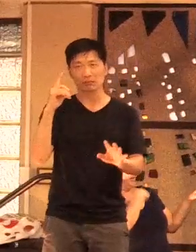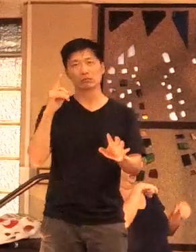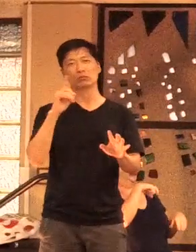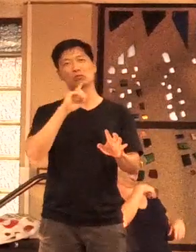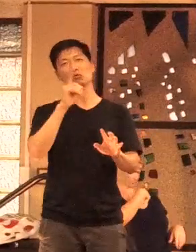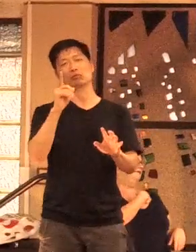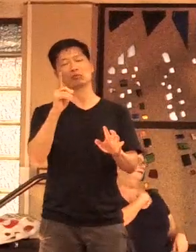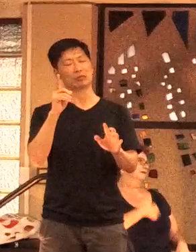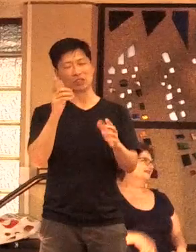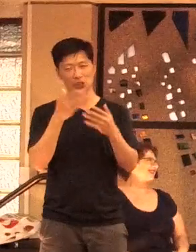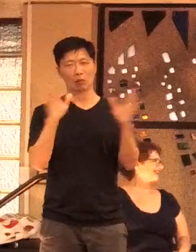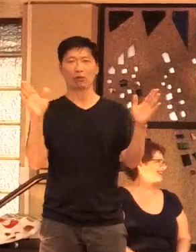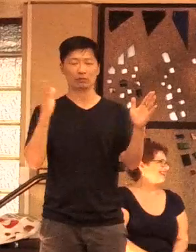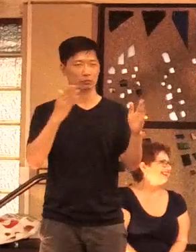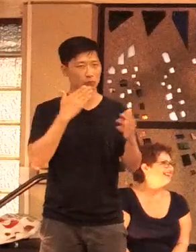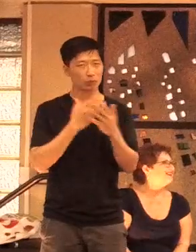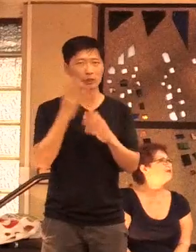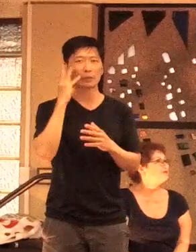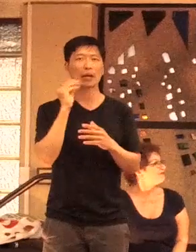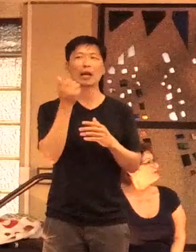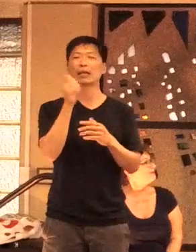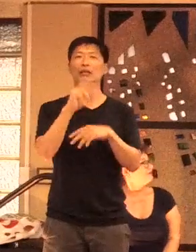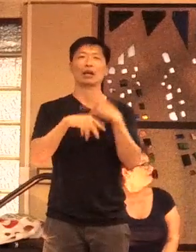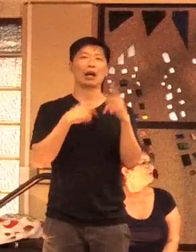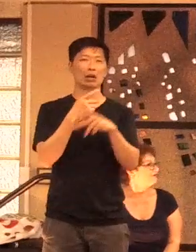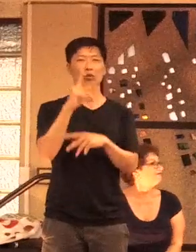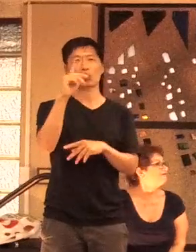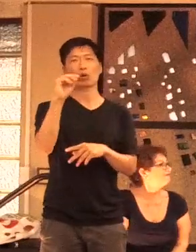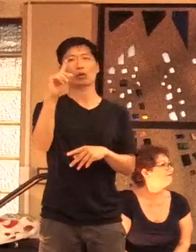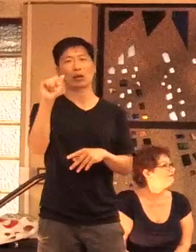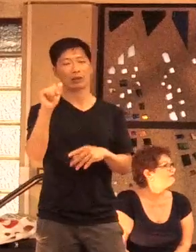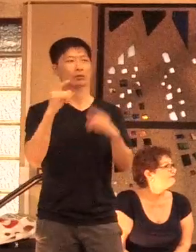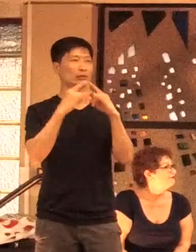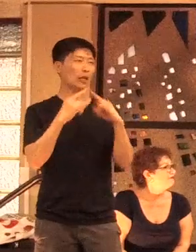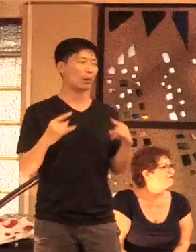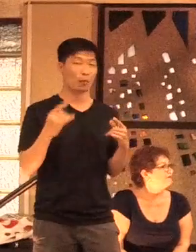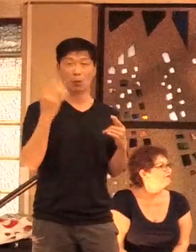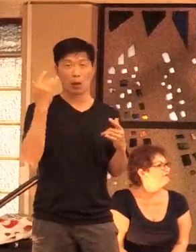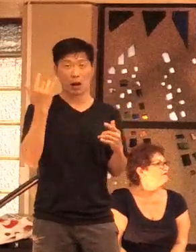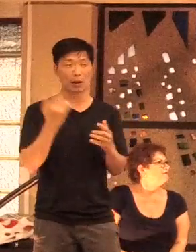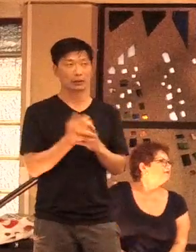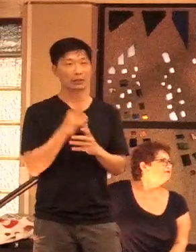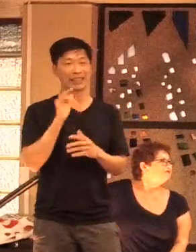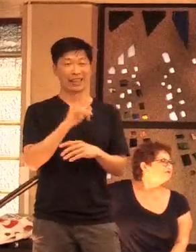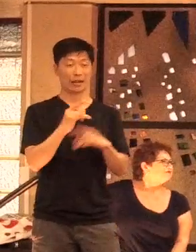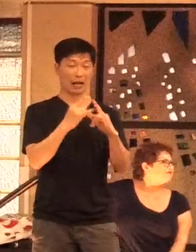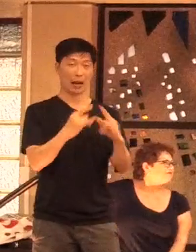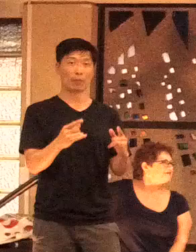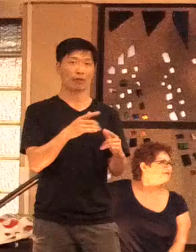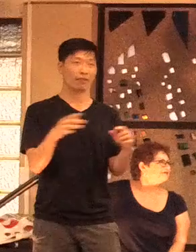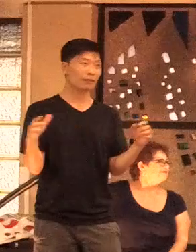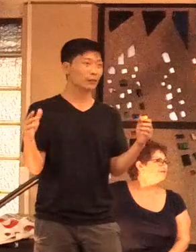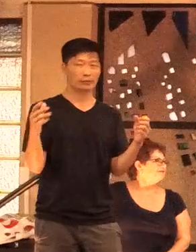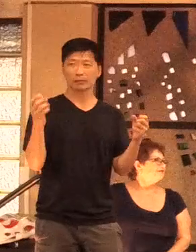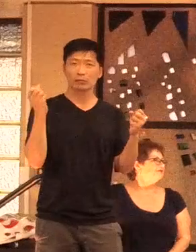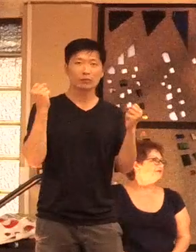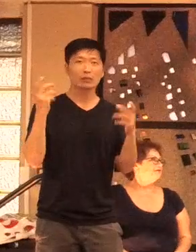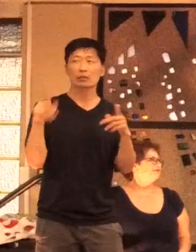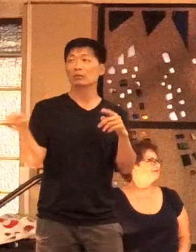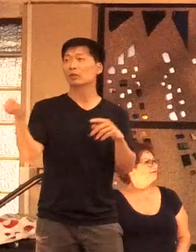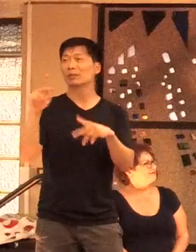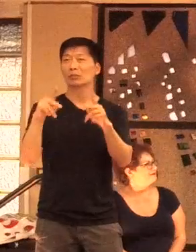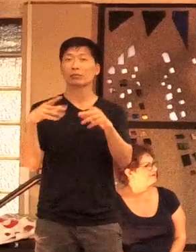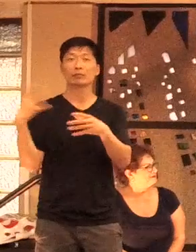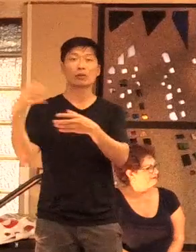overall just a good experience to go to any type of CODA camp, or because that camp is filled with people, no matter how